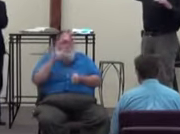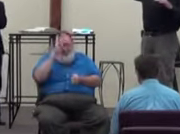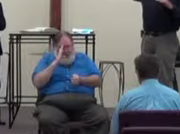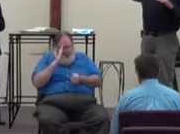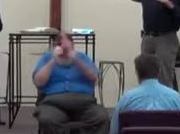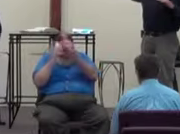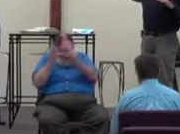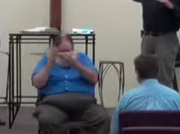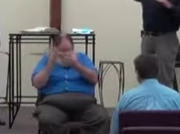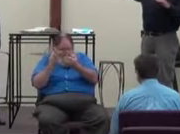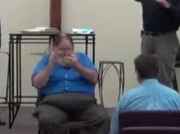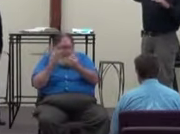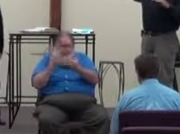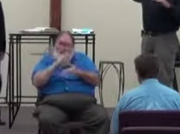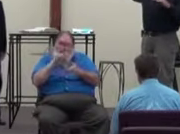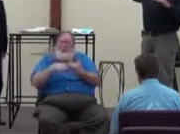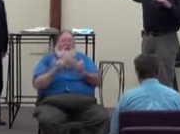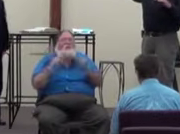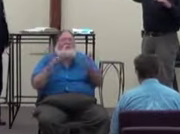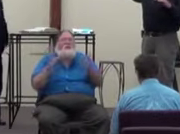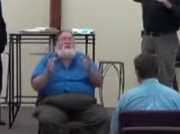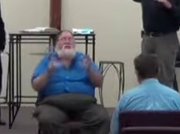His Son, Jesus Christ, and the cross.